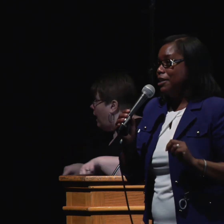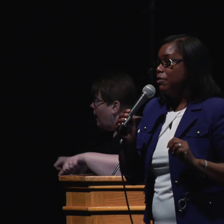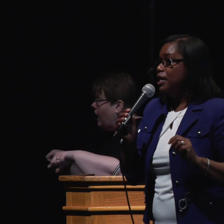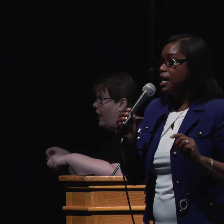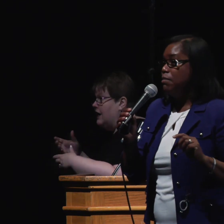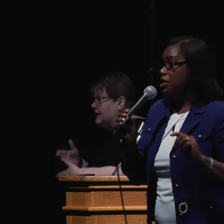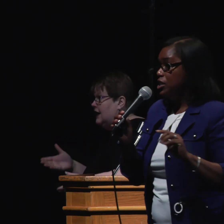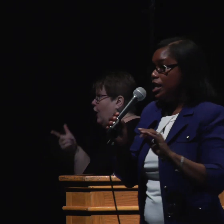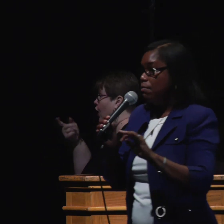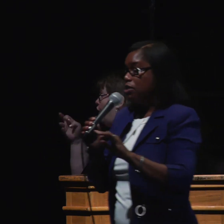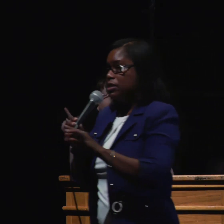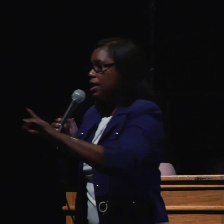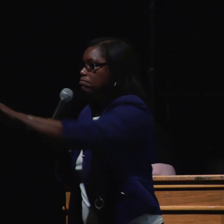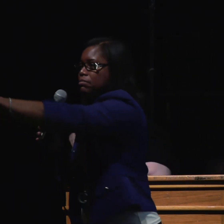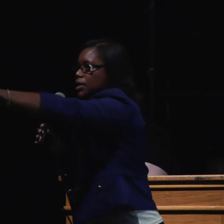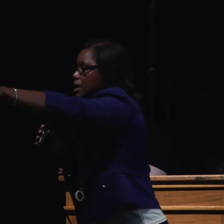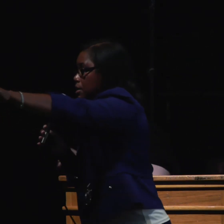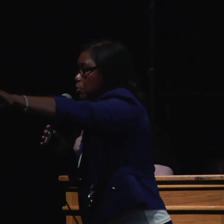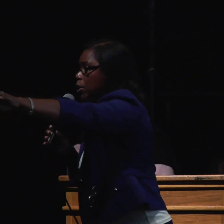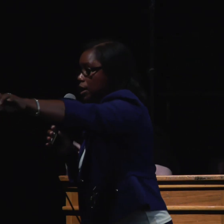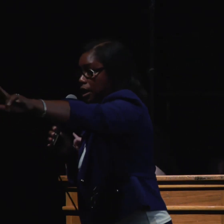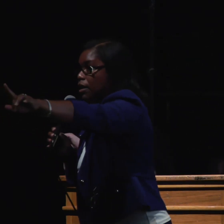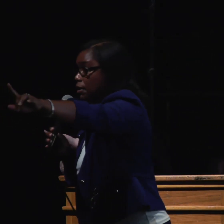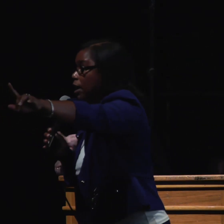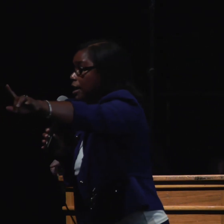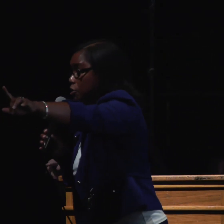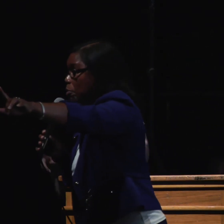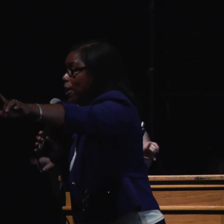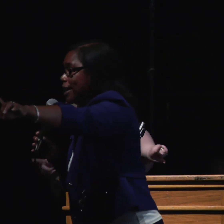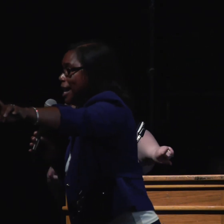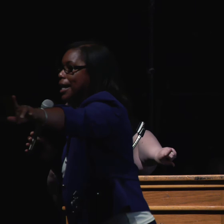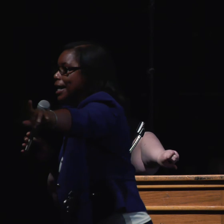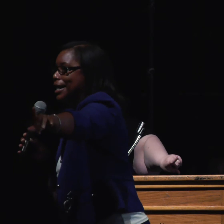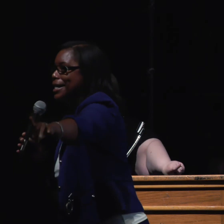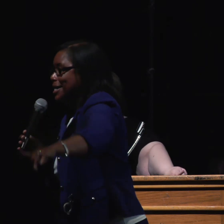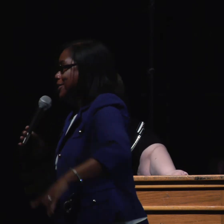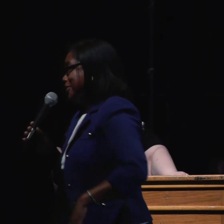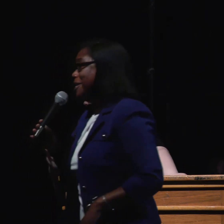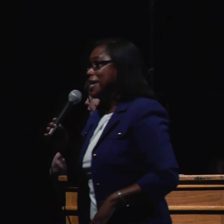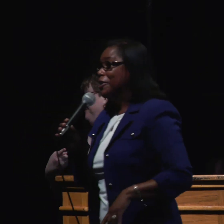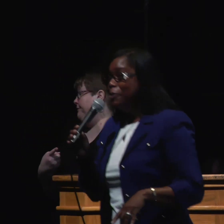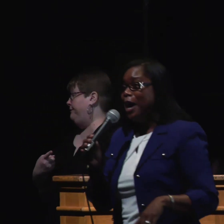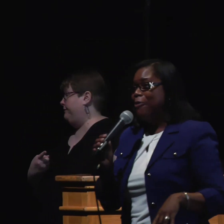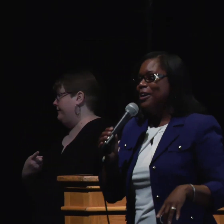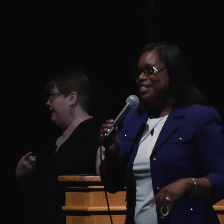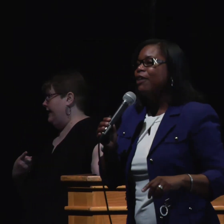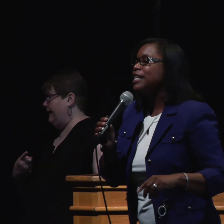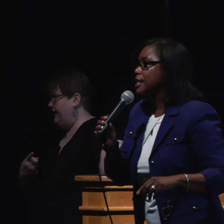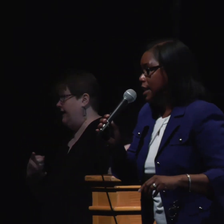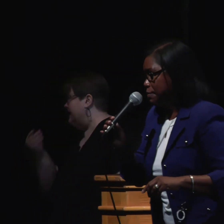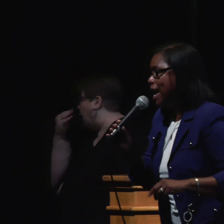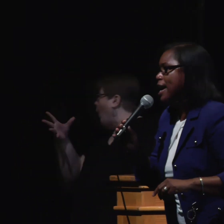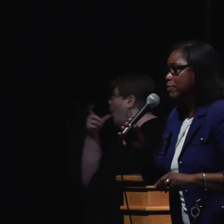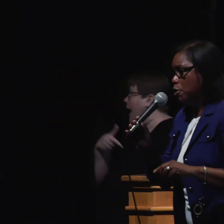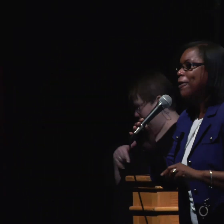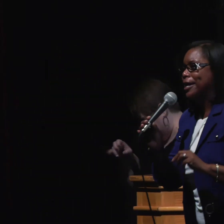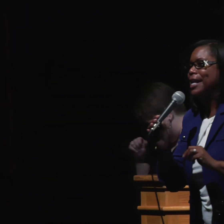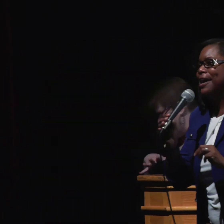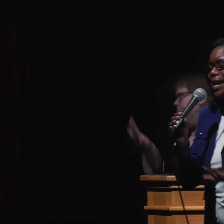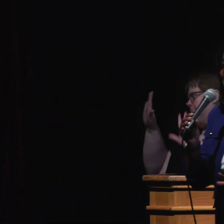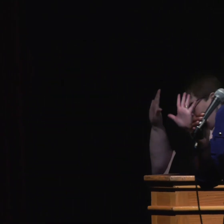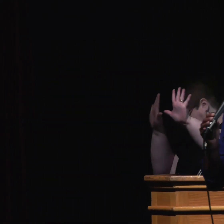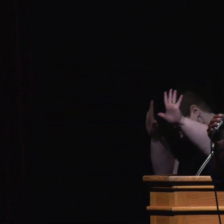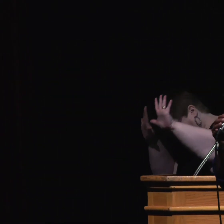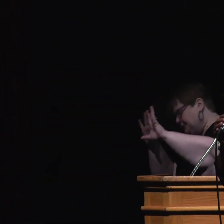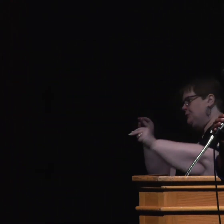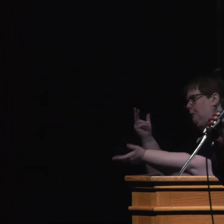and then Greta came in and she came out, she's like, no parking out here, right? No parking out here. She didn't care who I was. I was like, yes, ma'am, no parking